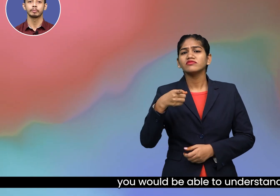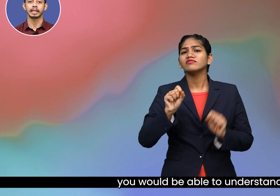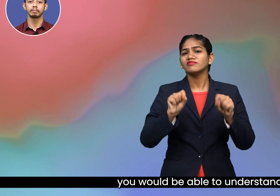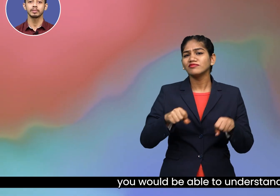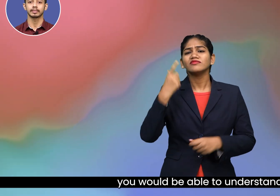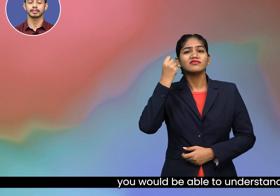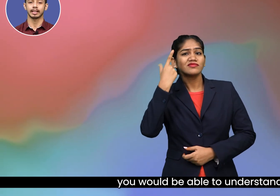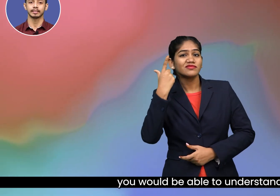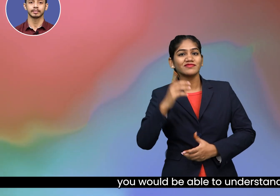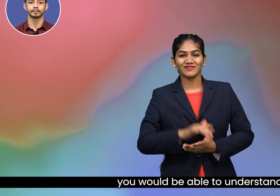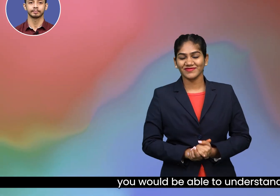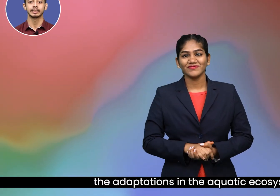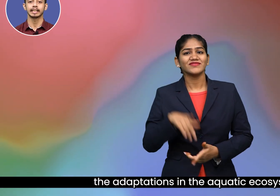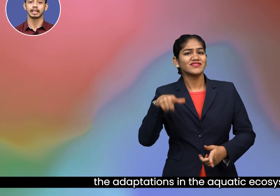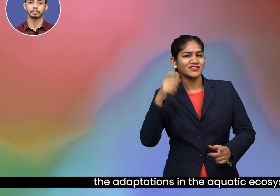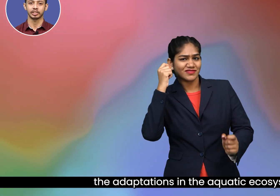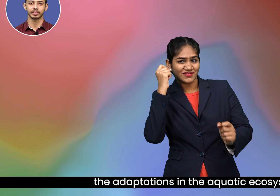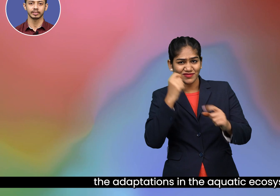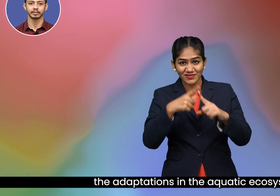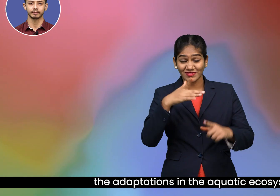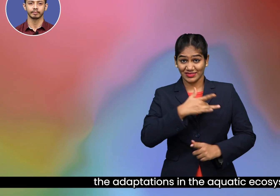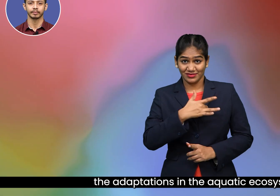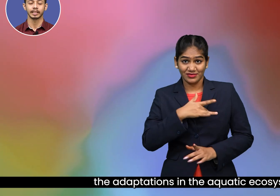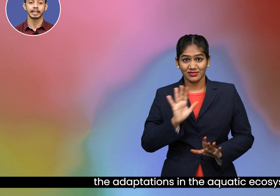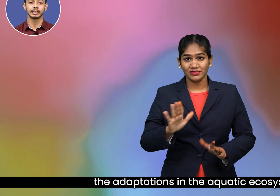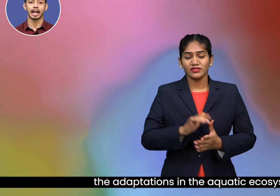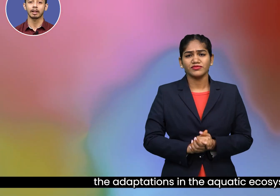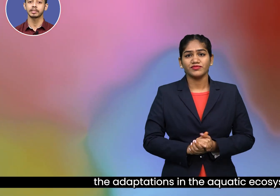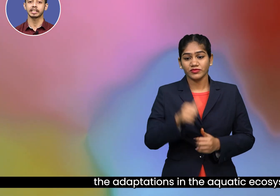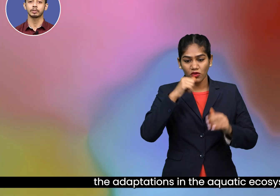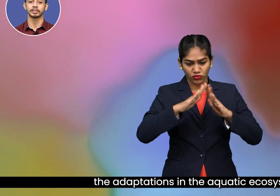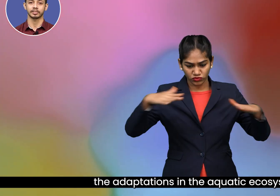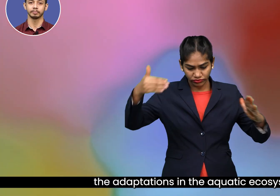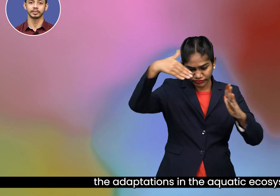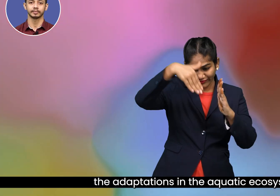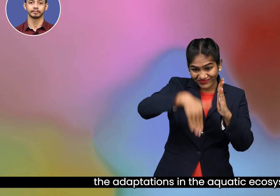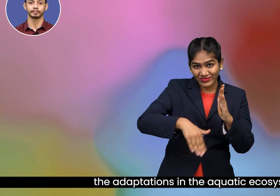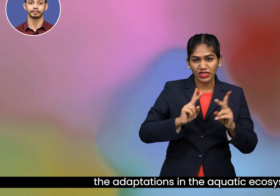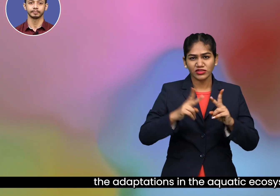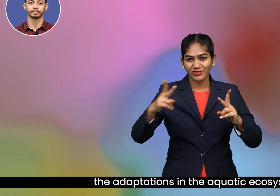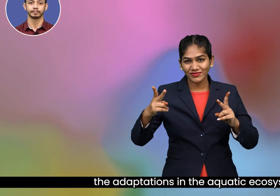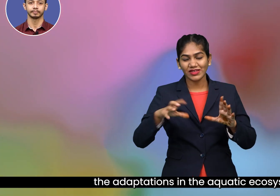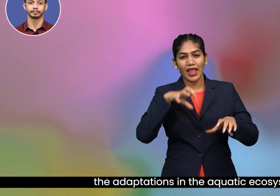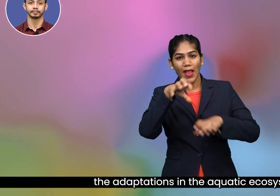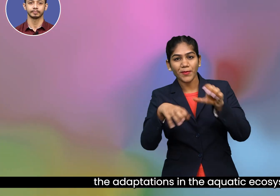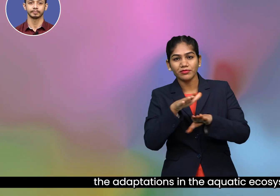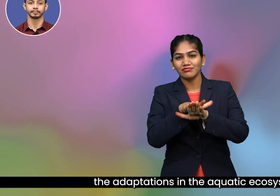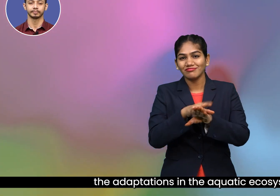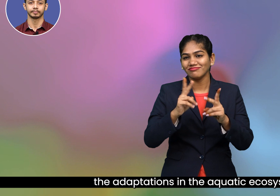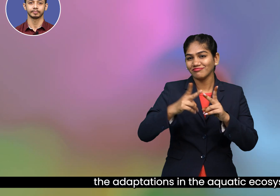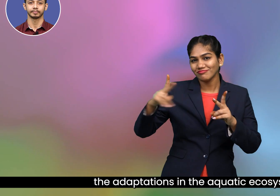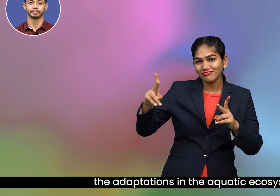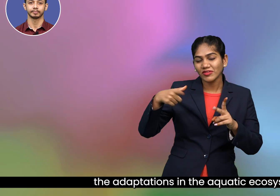you would be able to understand the adaptations in the aquatic ecosystems